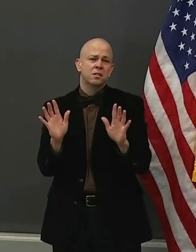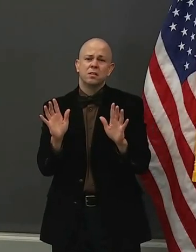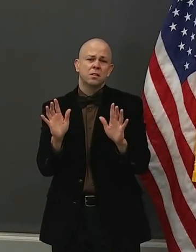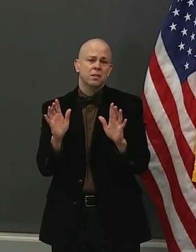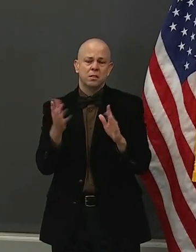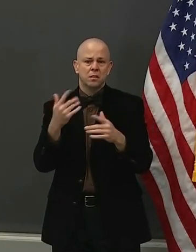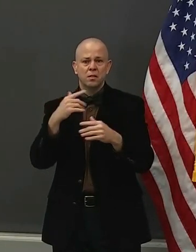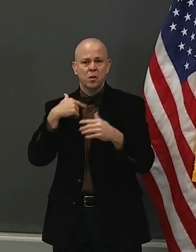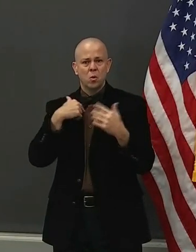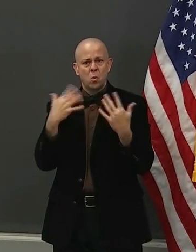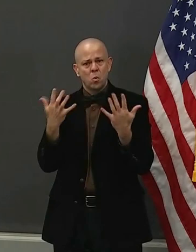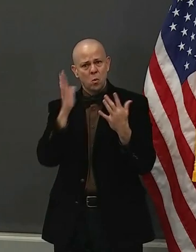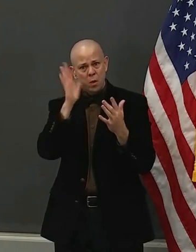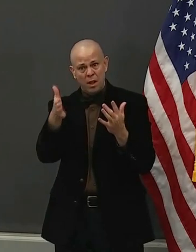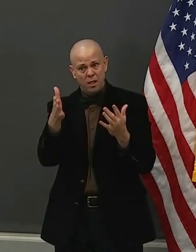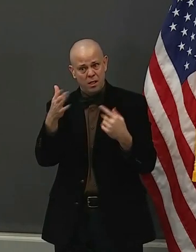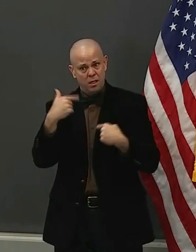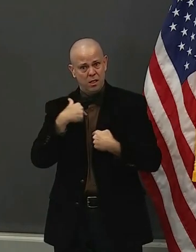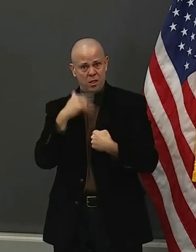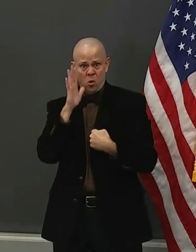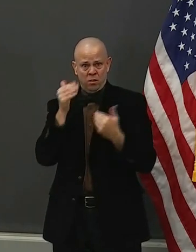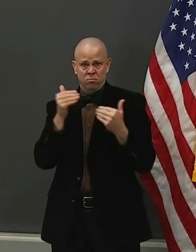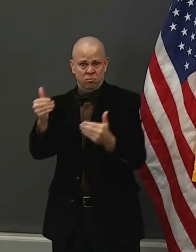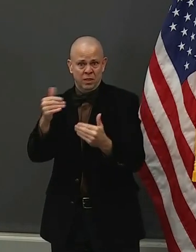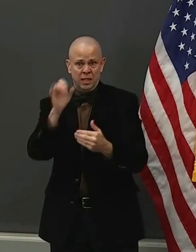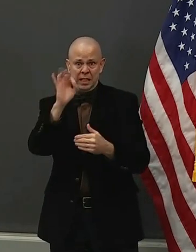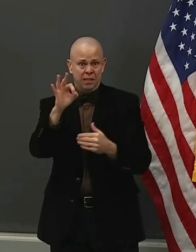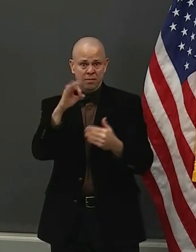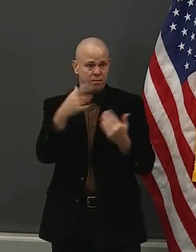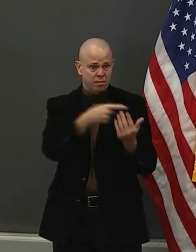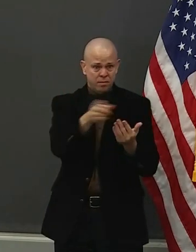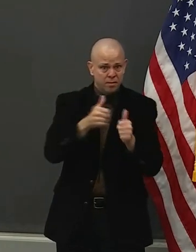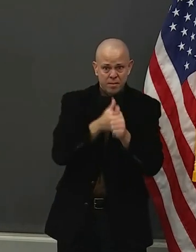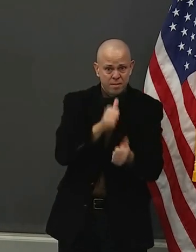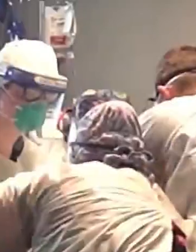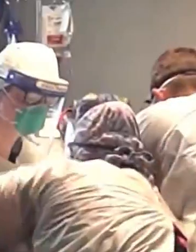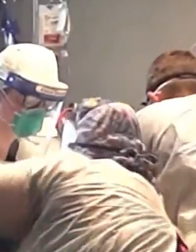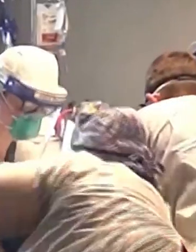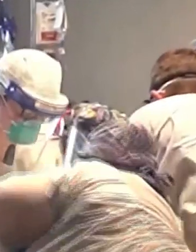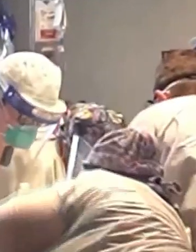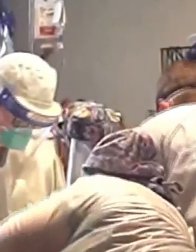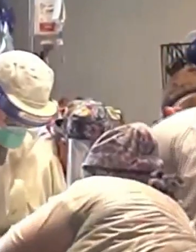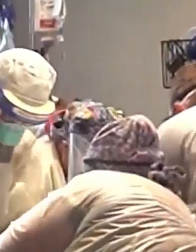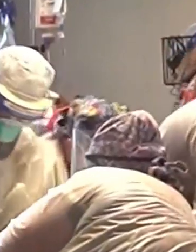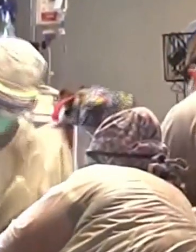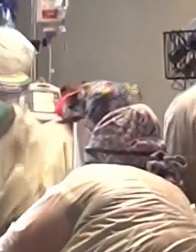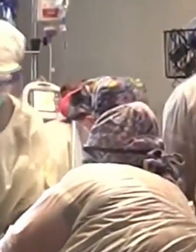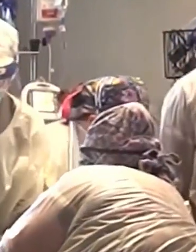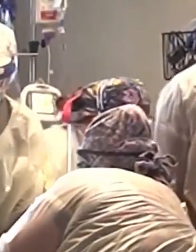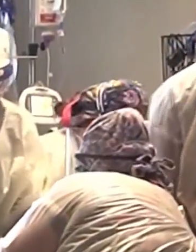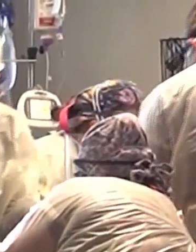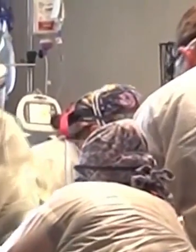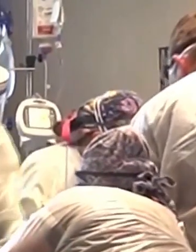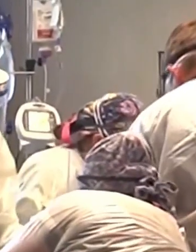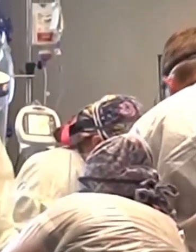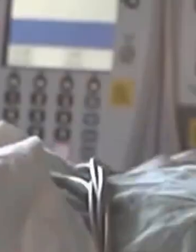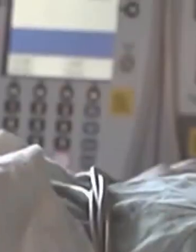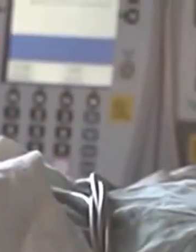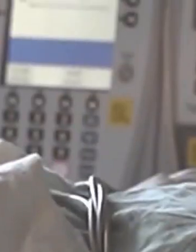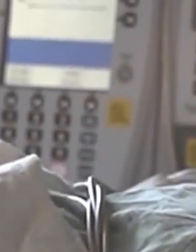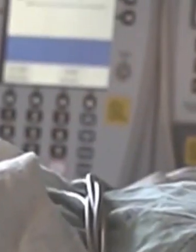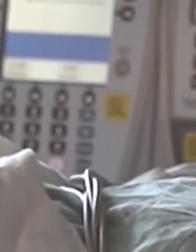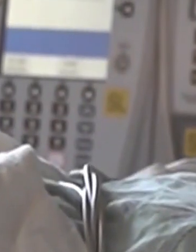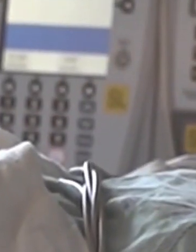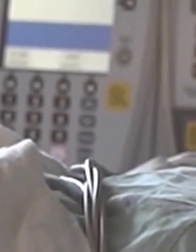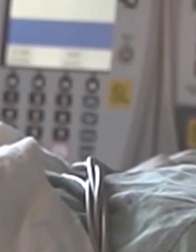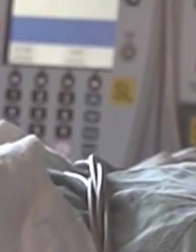necessary, to protect the health and safety of Oregonians. Family and friends gatherings are believed to be the main way the